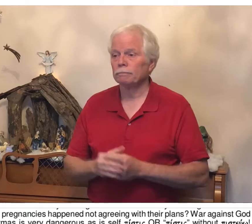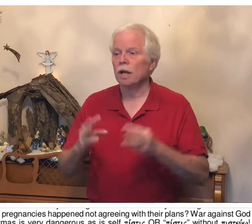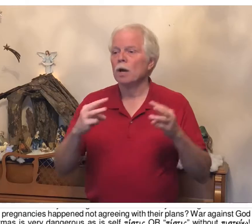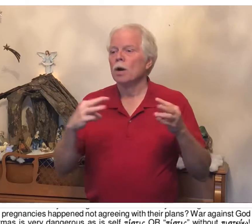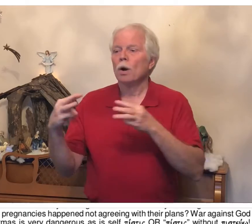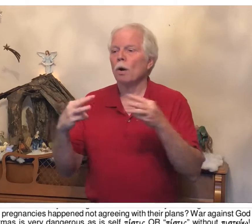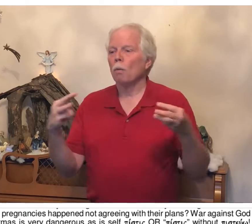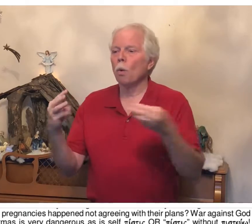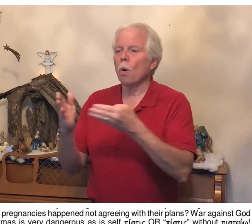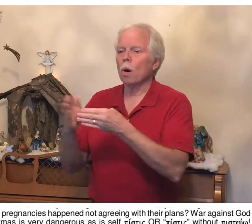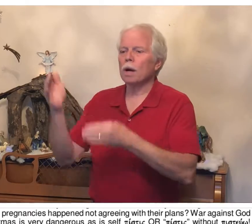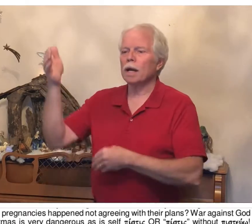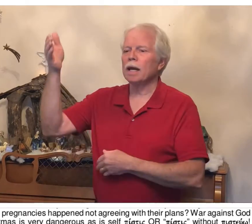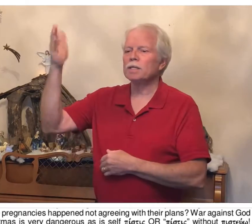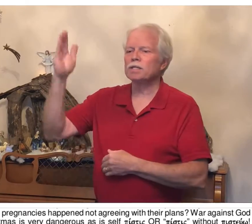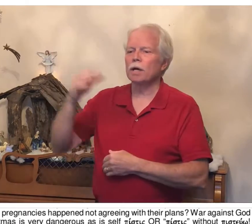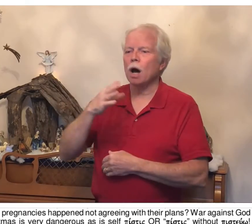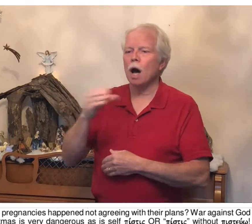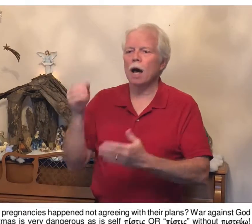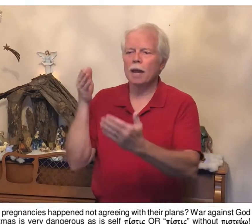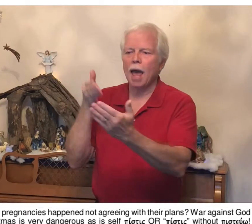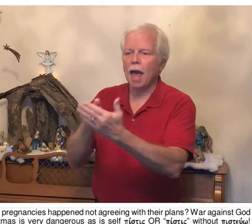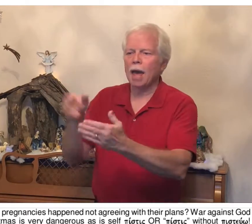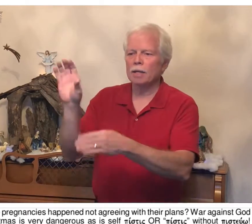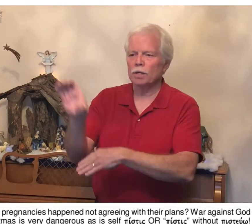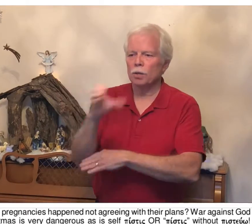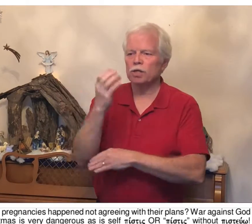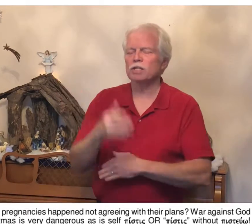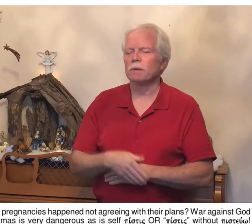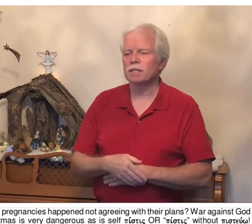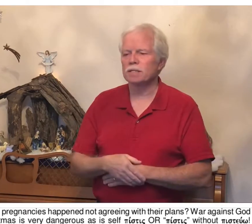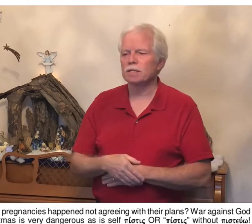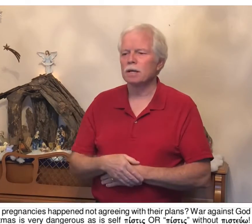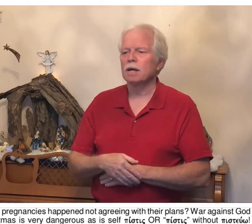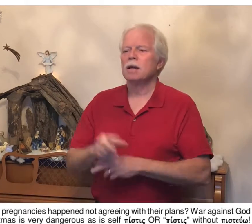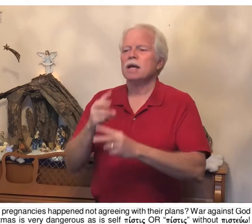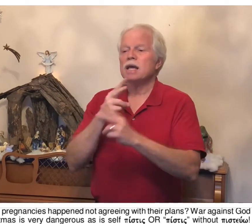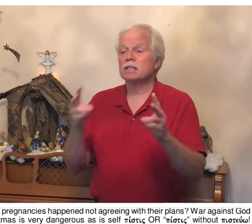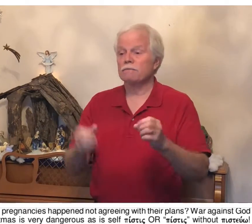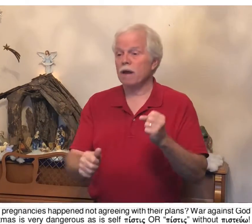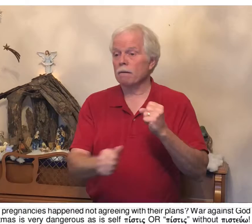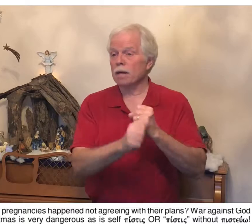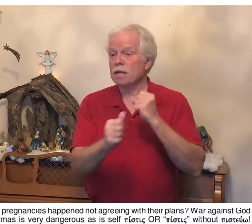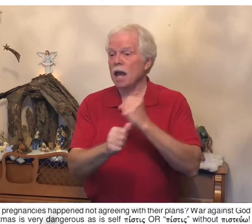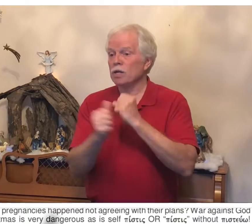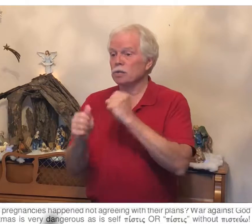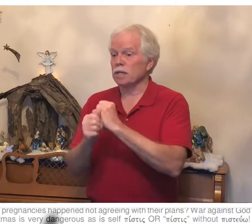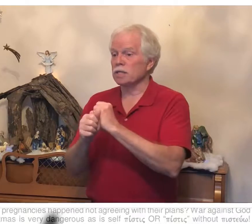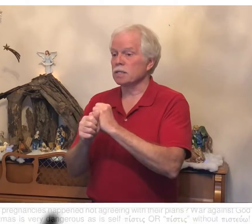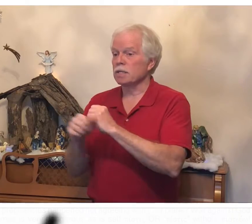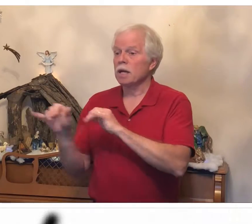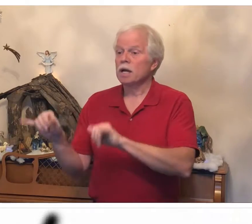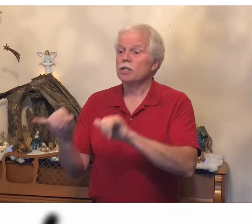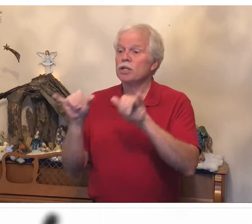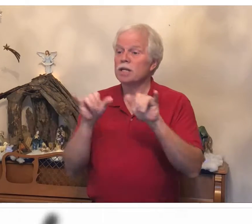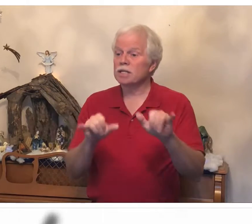War against God and Christmas is very dangerous. Just